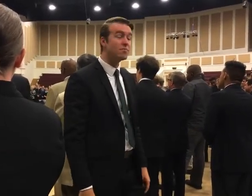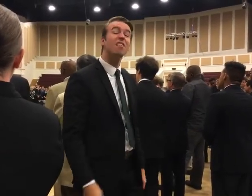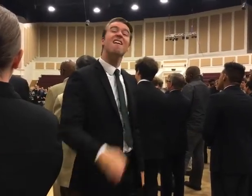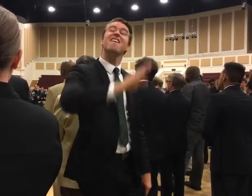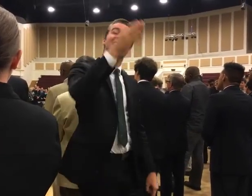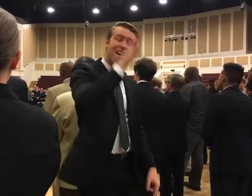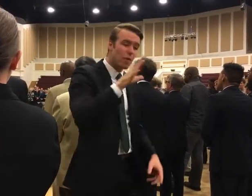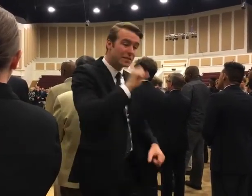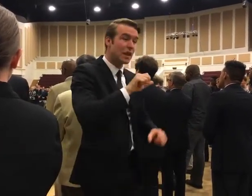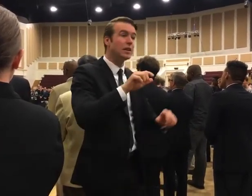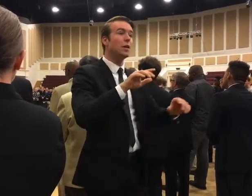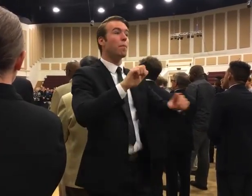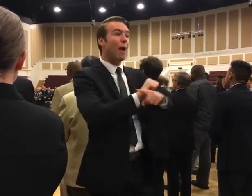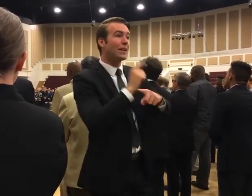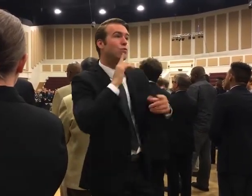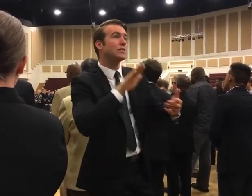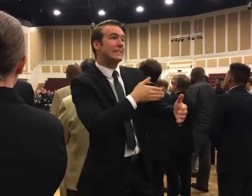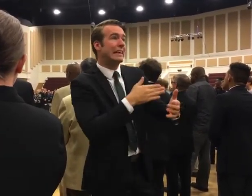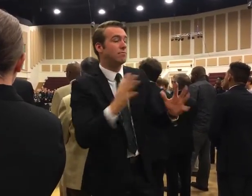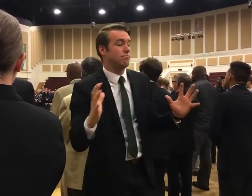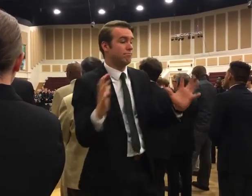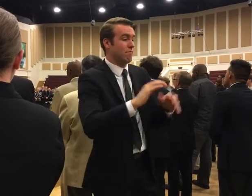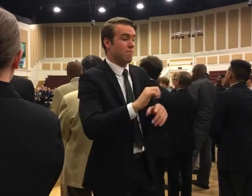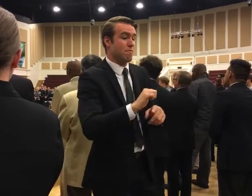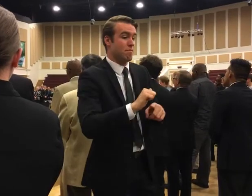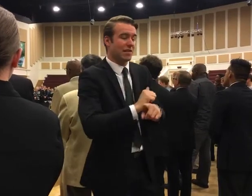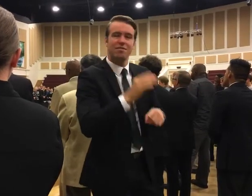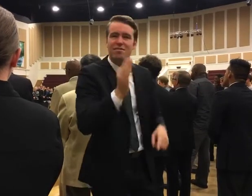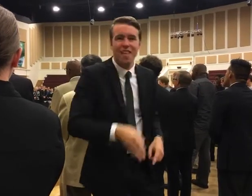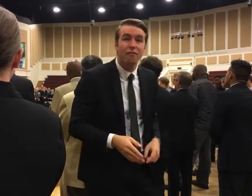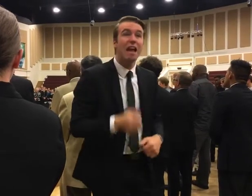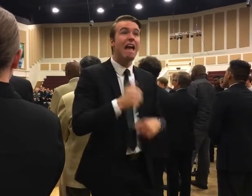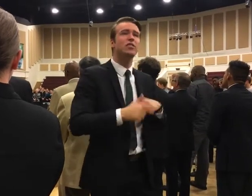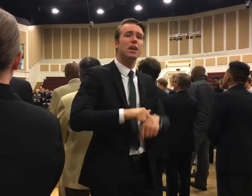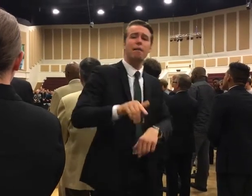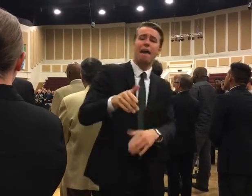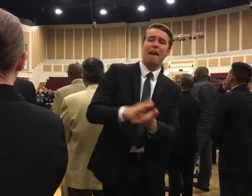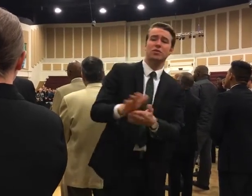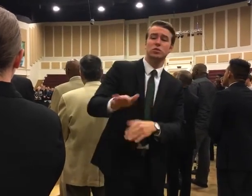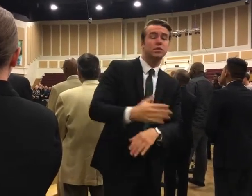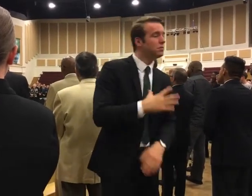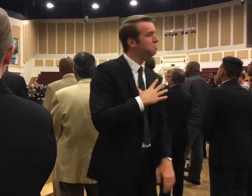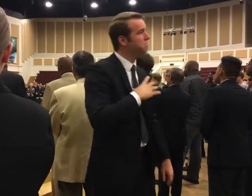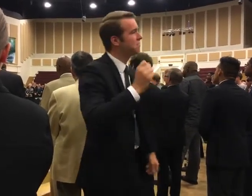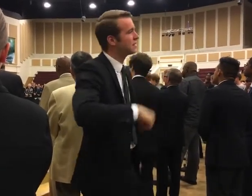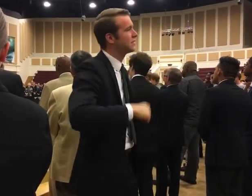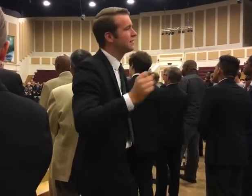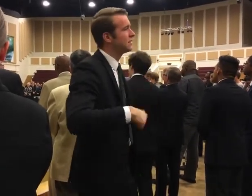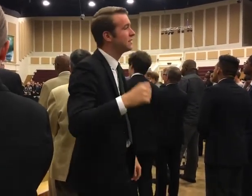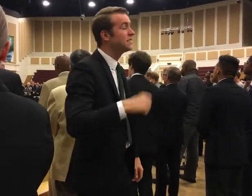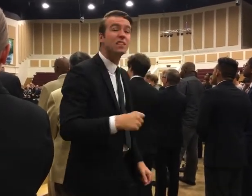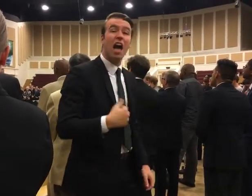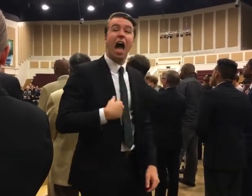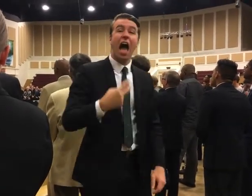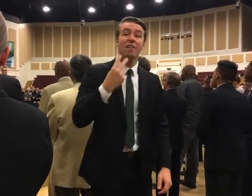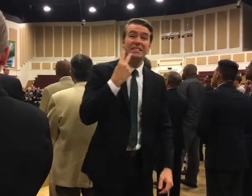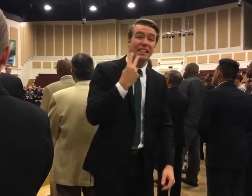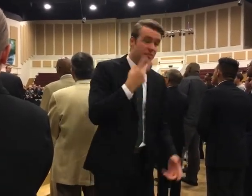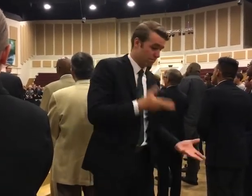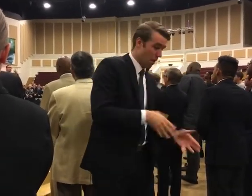Never miss praise team practice. Sing every time we ask her to sing. I've seen her carry boards